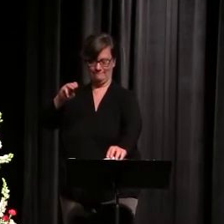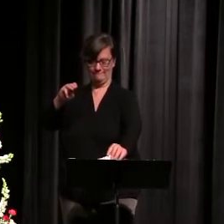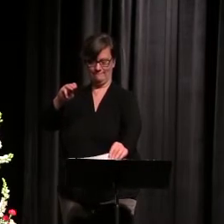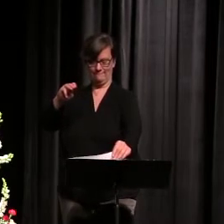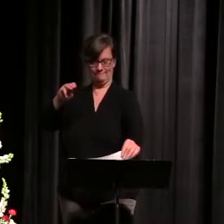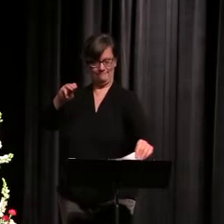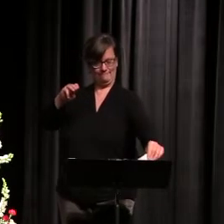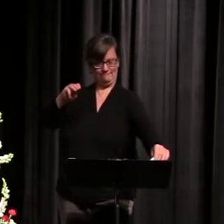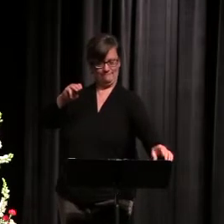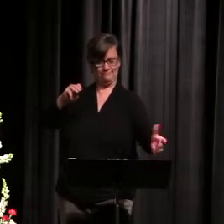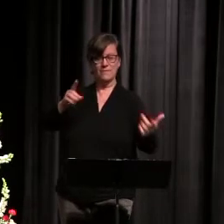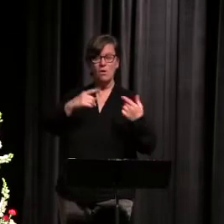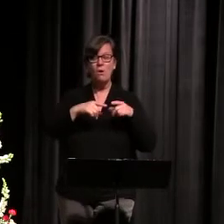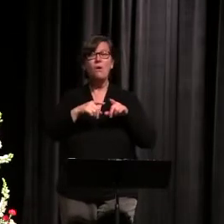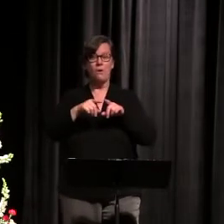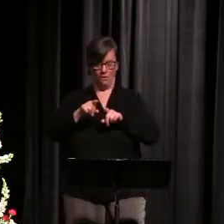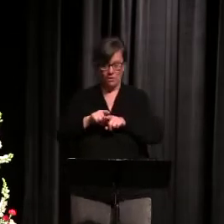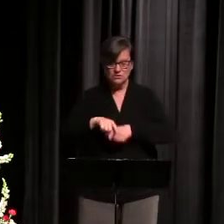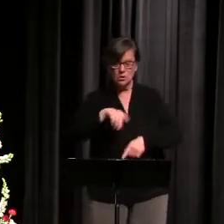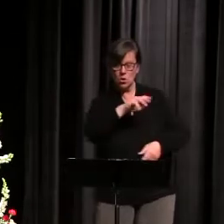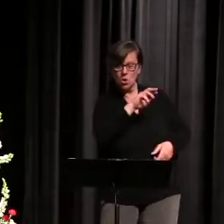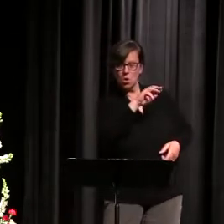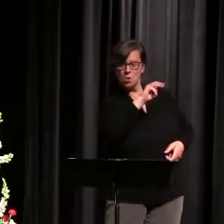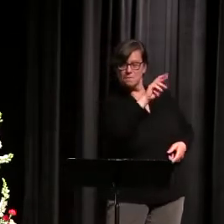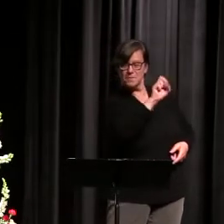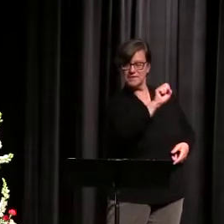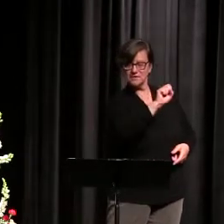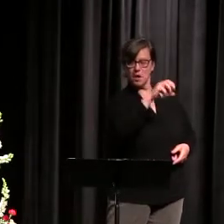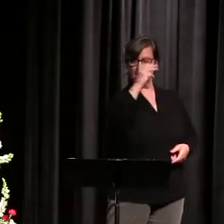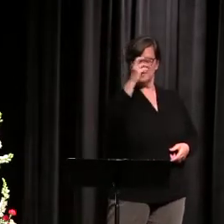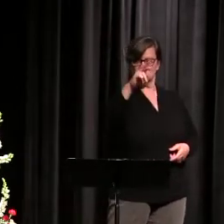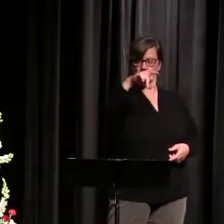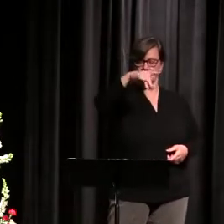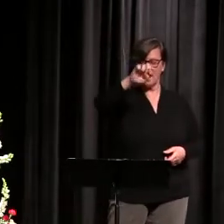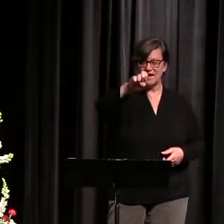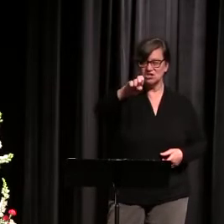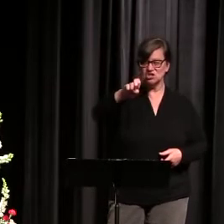to all of this, we'll also have the memories of decorating our cars and waving to our teachers at the senior parade,